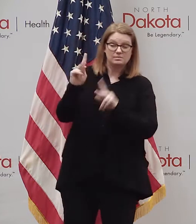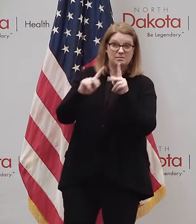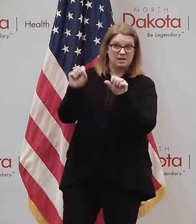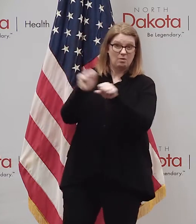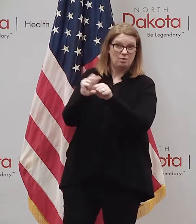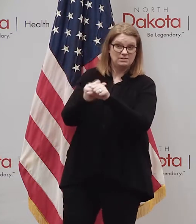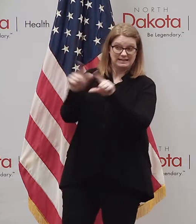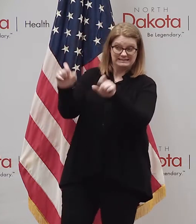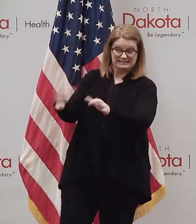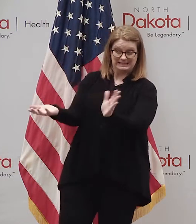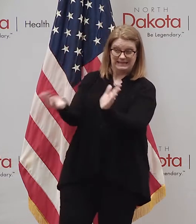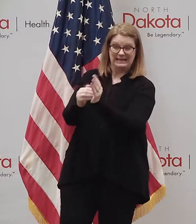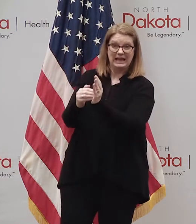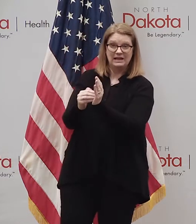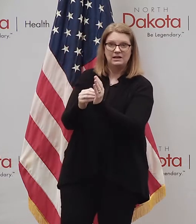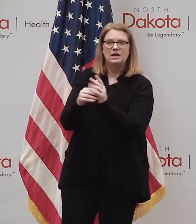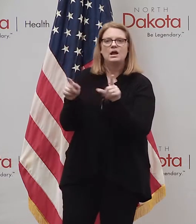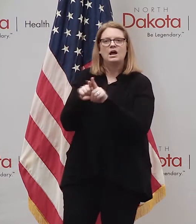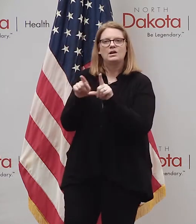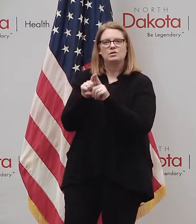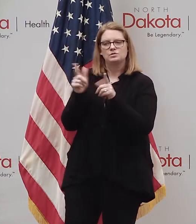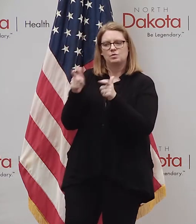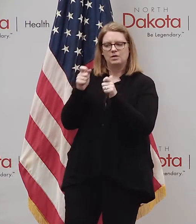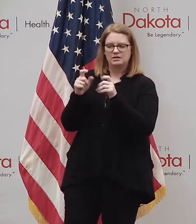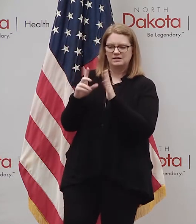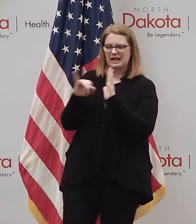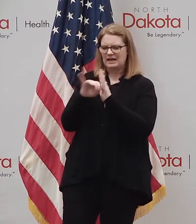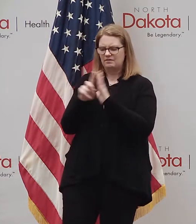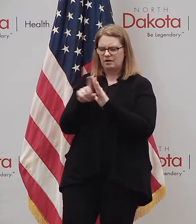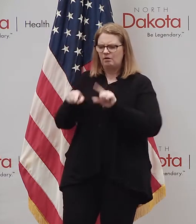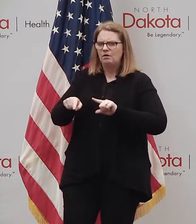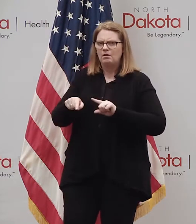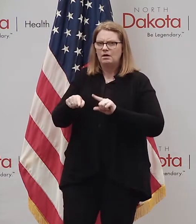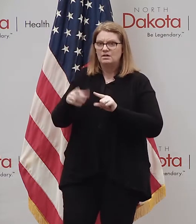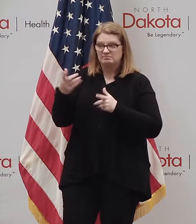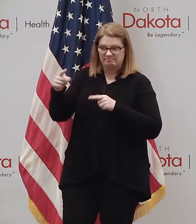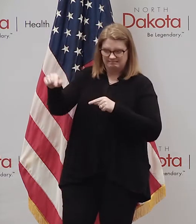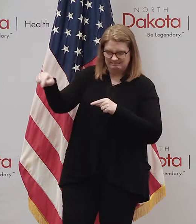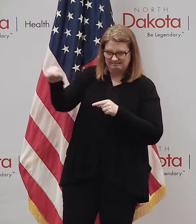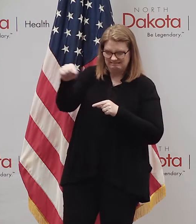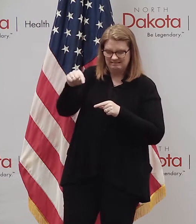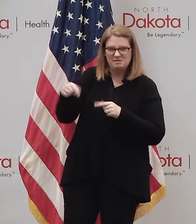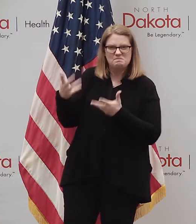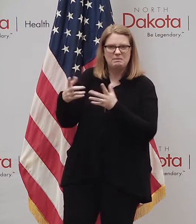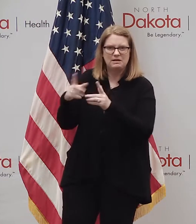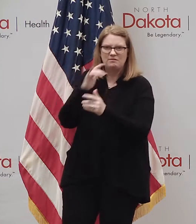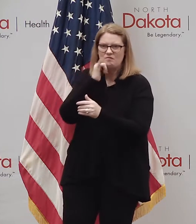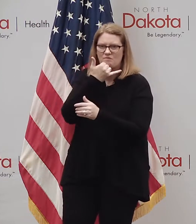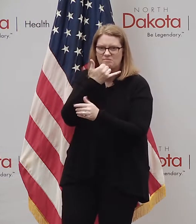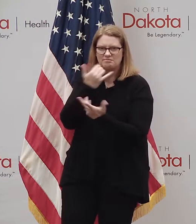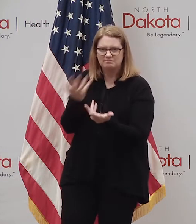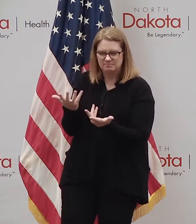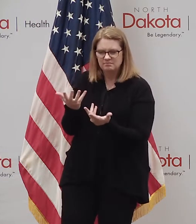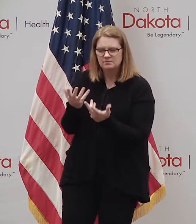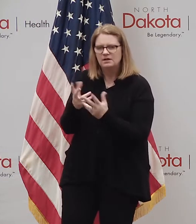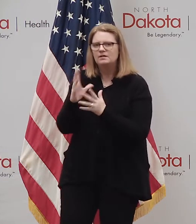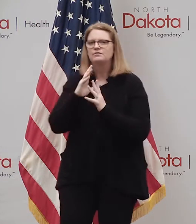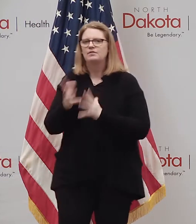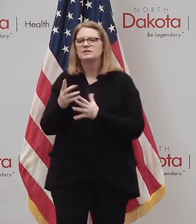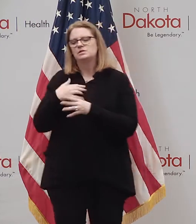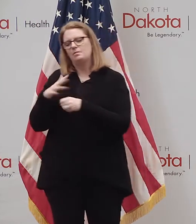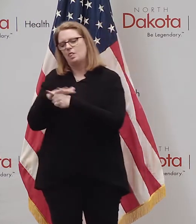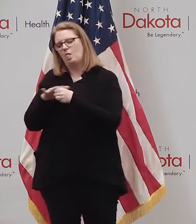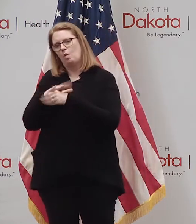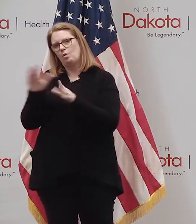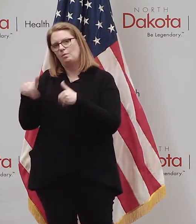people who quickly identified that we may be getting some false positives. And I want to, again, thank all the local providers that helped us get